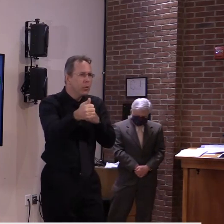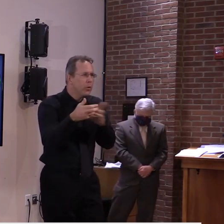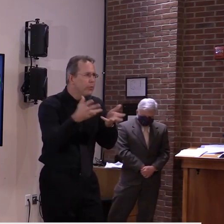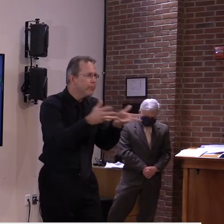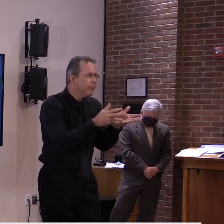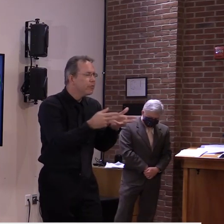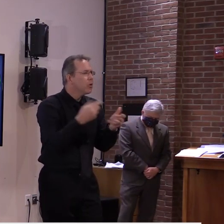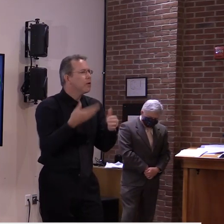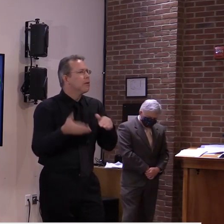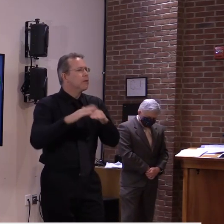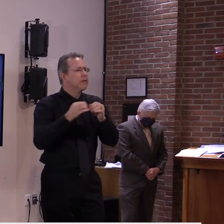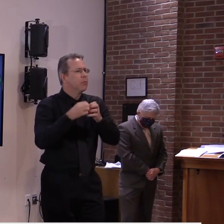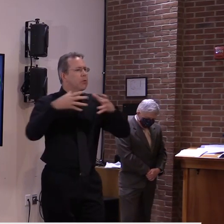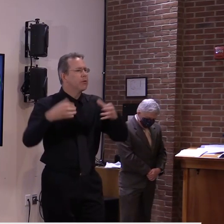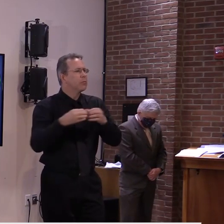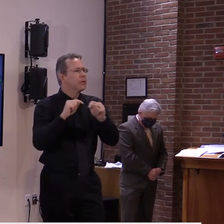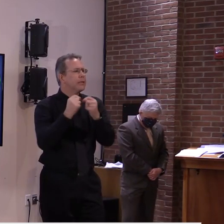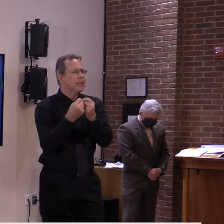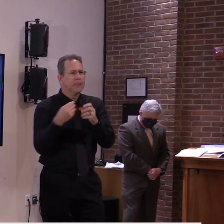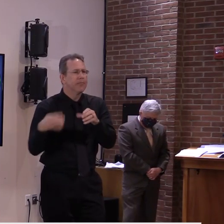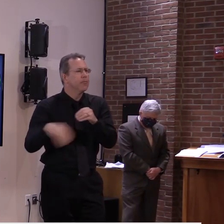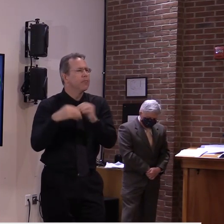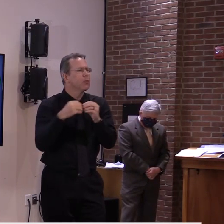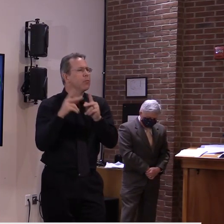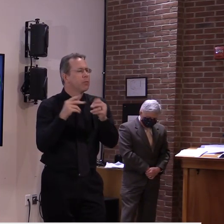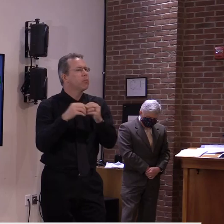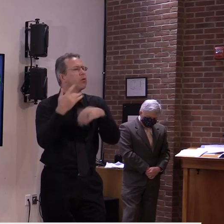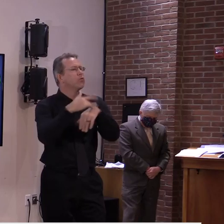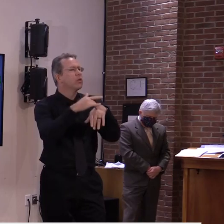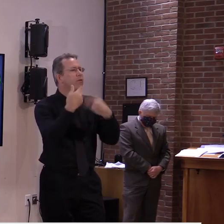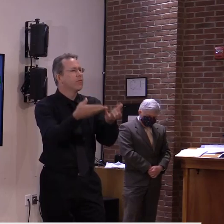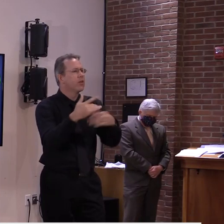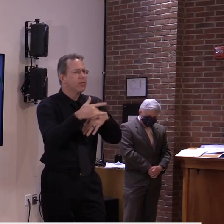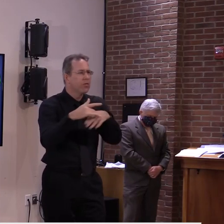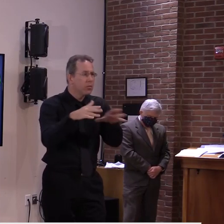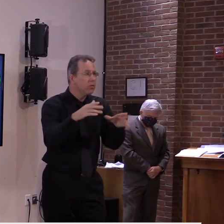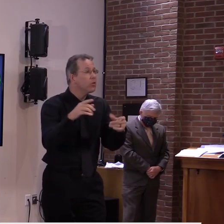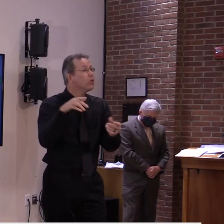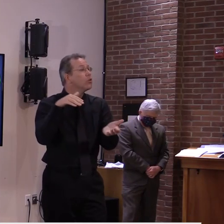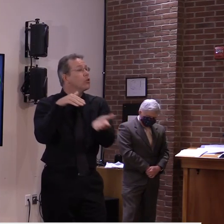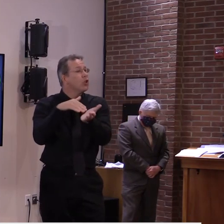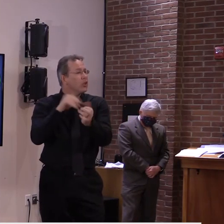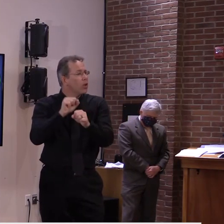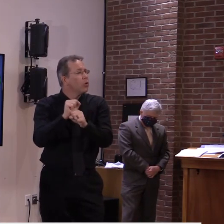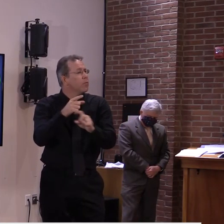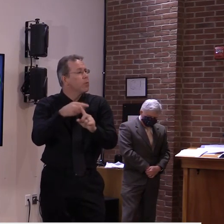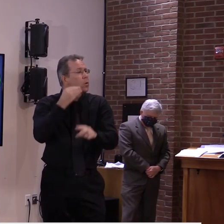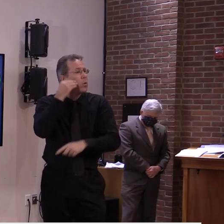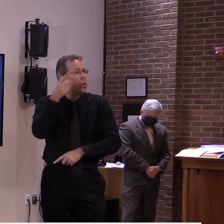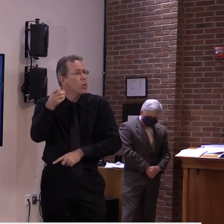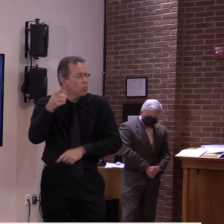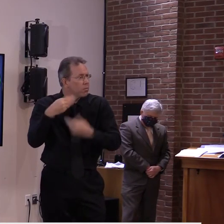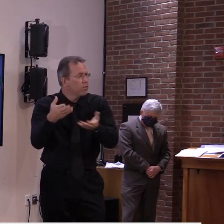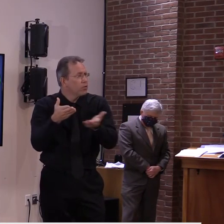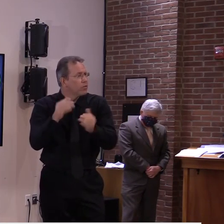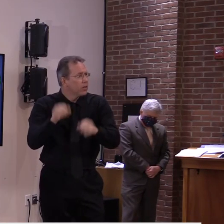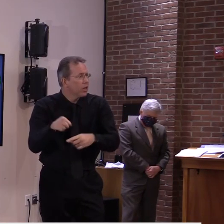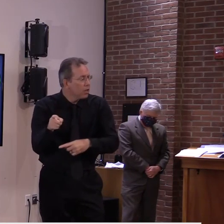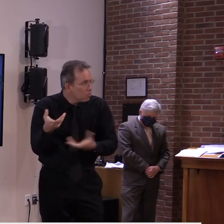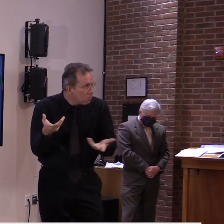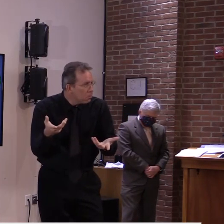more telehealth services available, and clinicians can work from home and provide those services more readily. The other